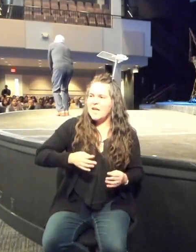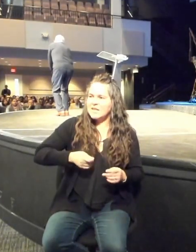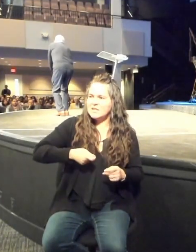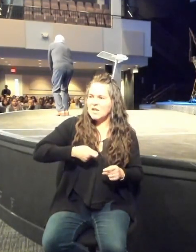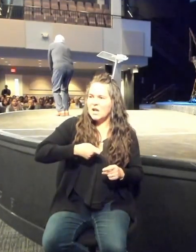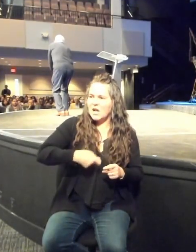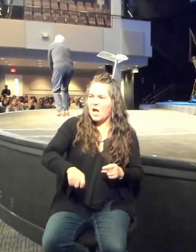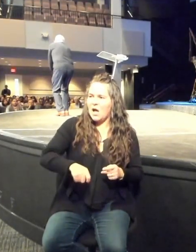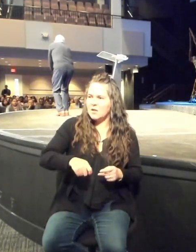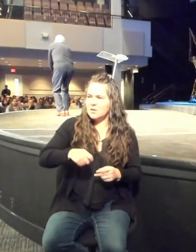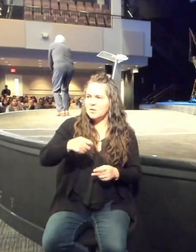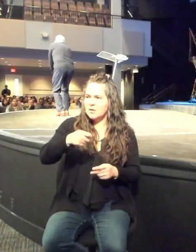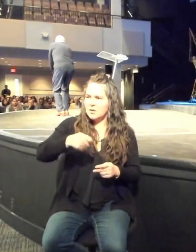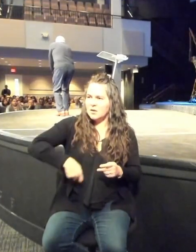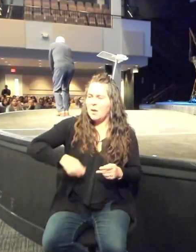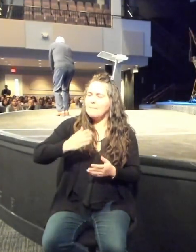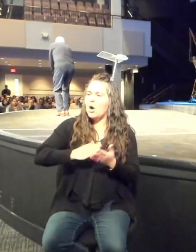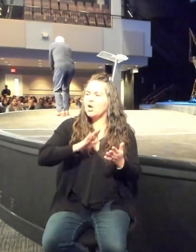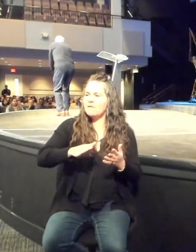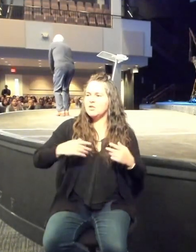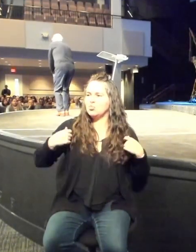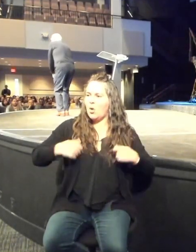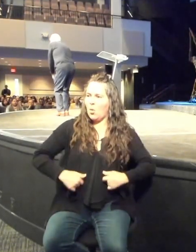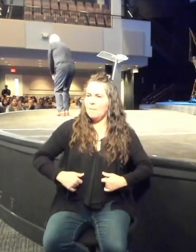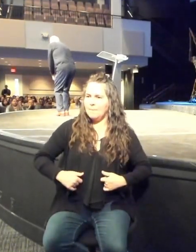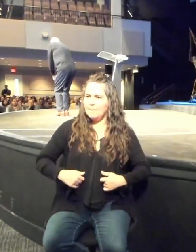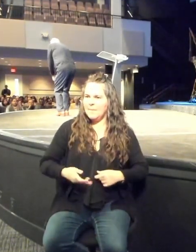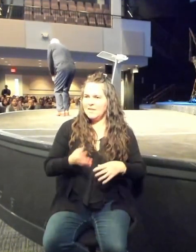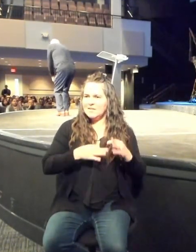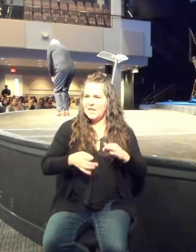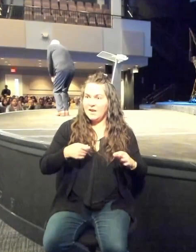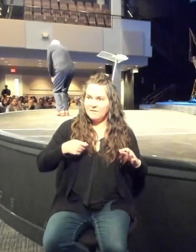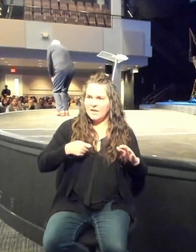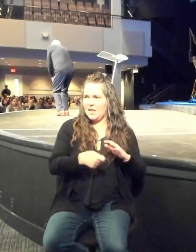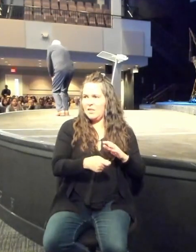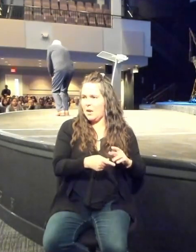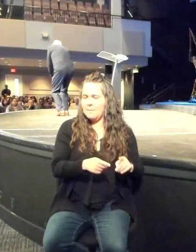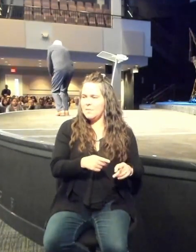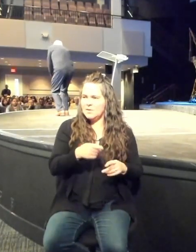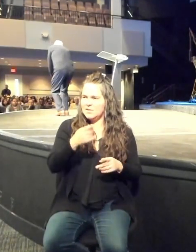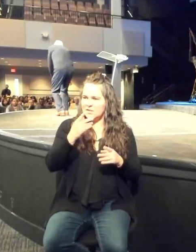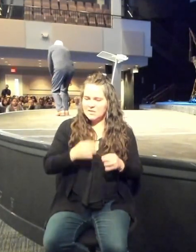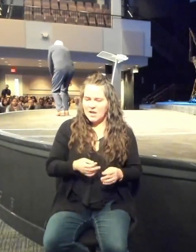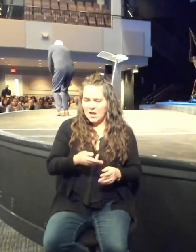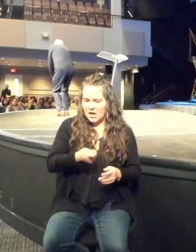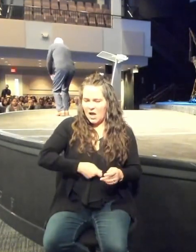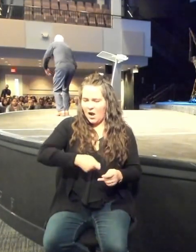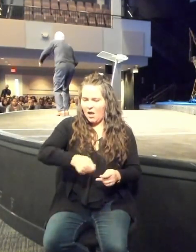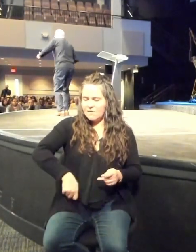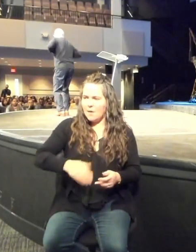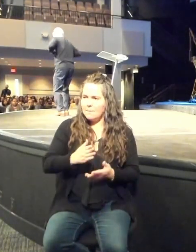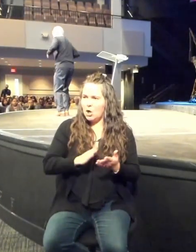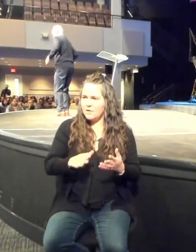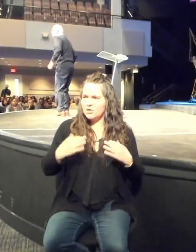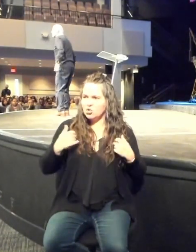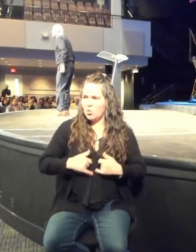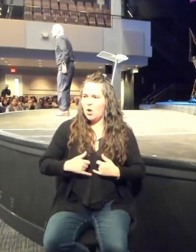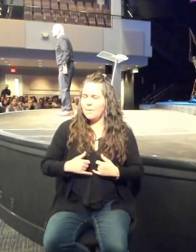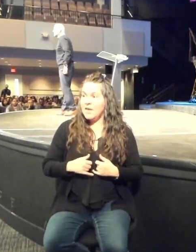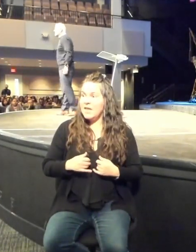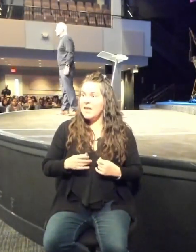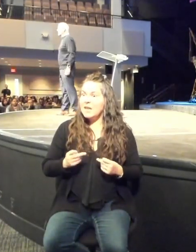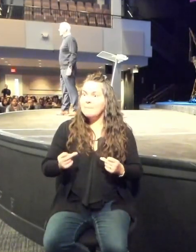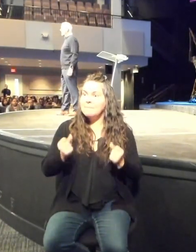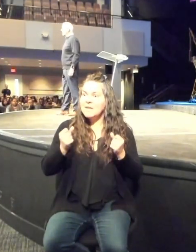robe. And the Bible says that as soon as he cut off a portion of the royal robe, his